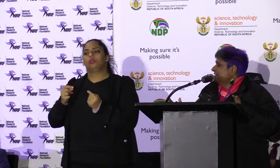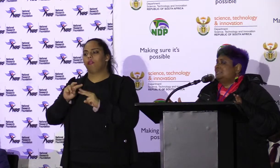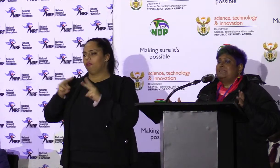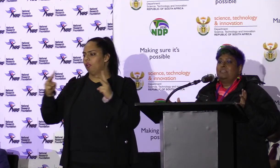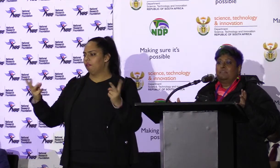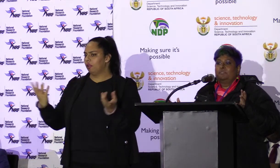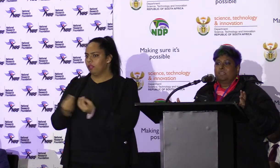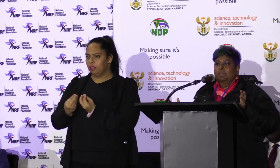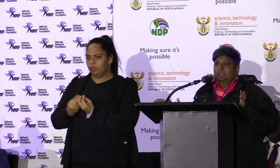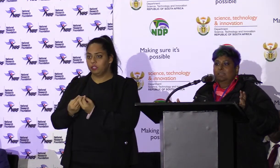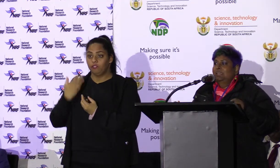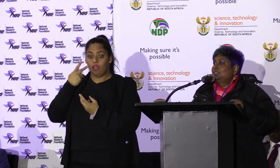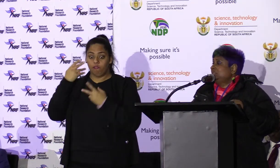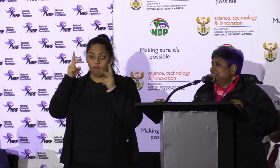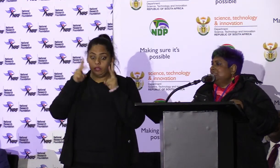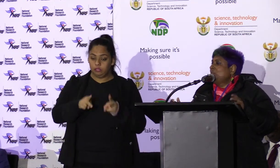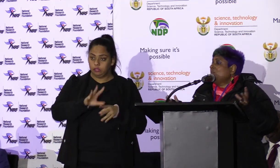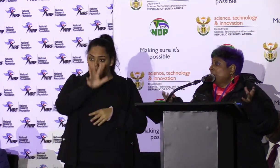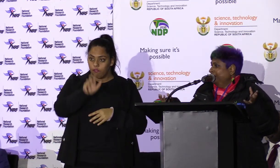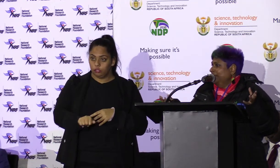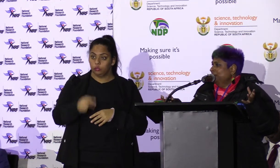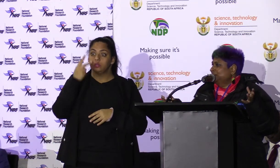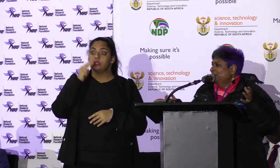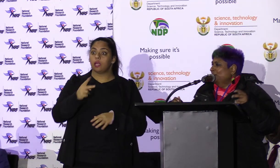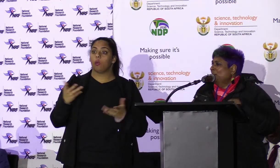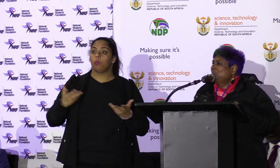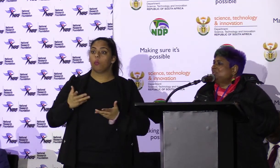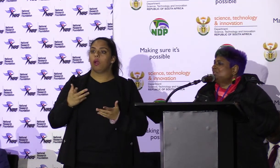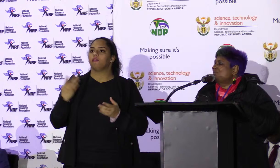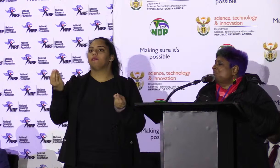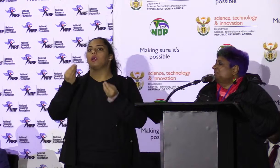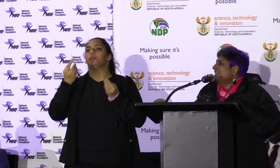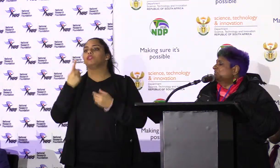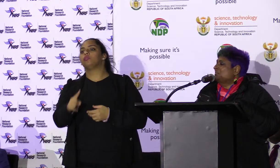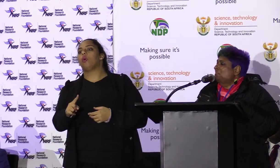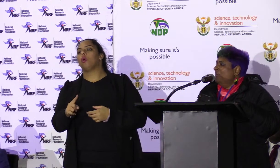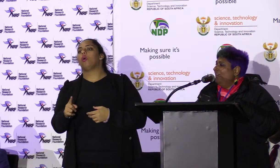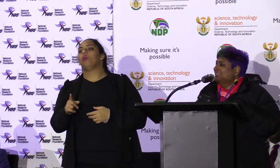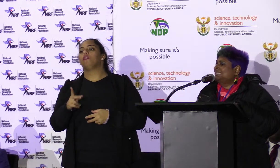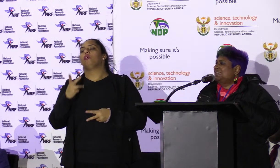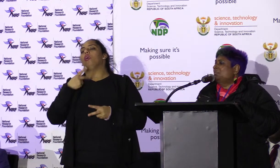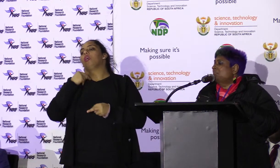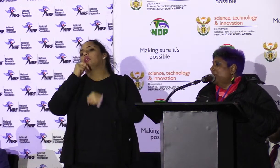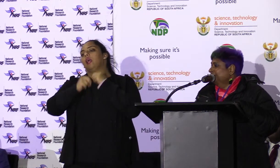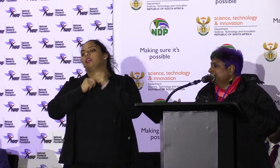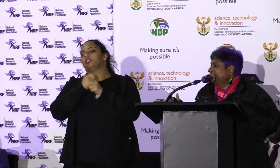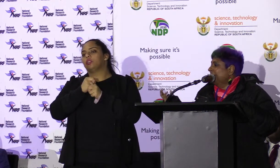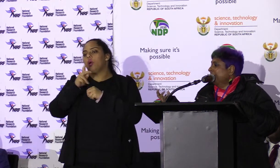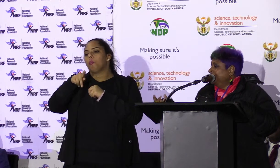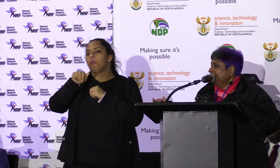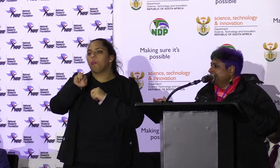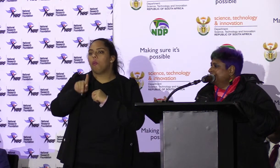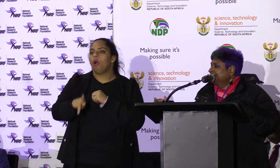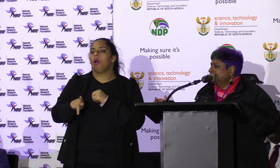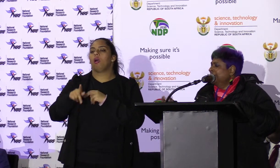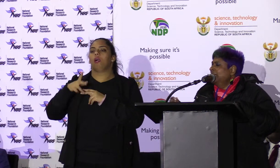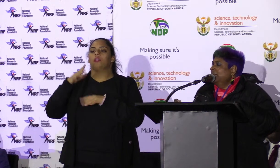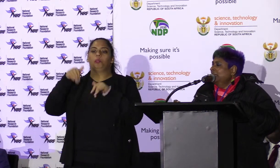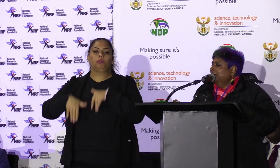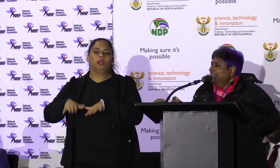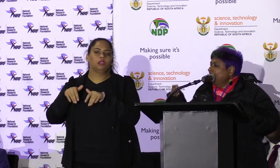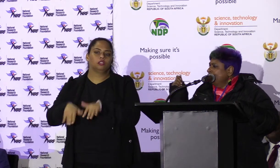they visited South Africa to see what we're famous for, which is the Kruger National Park, Table Mountain, our